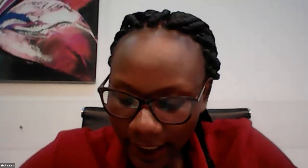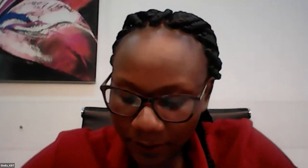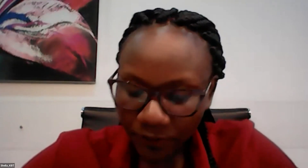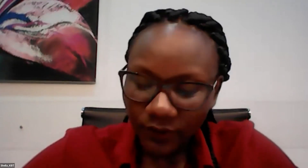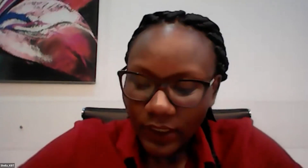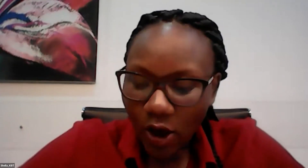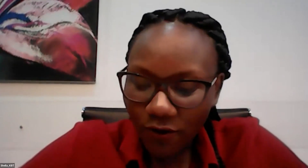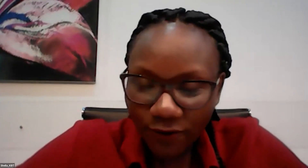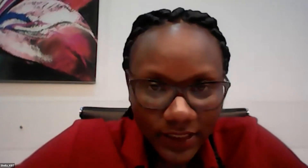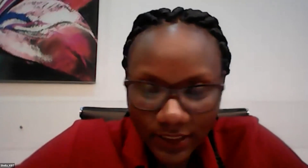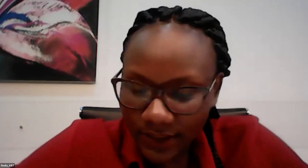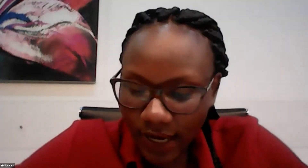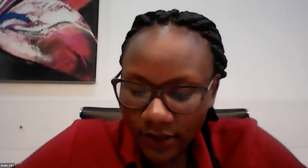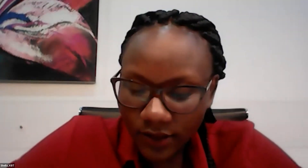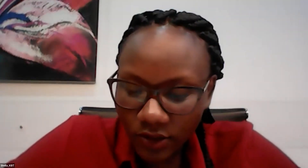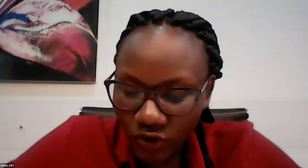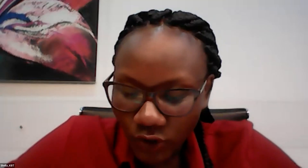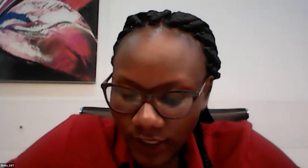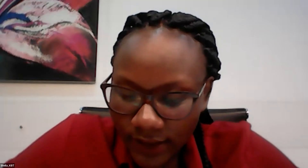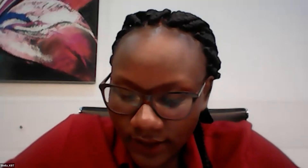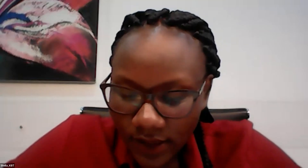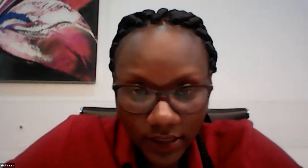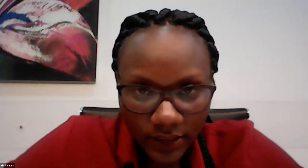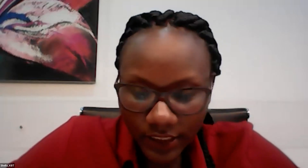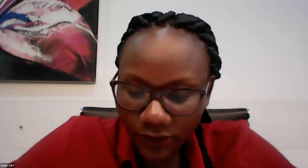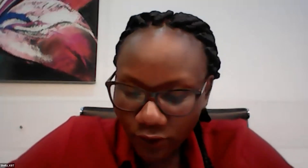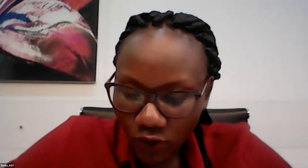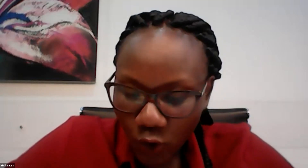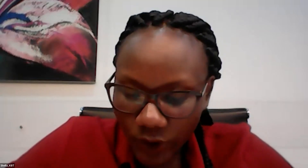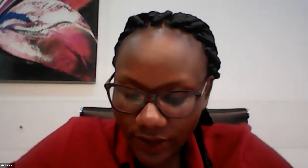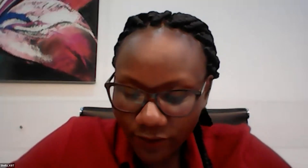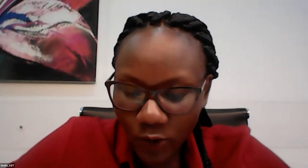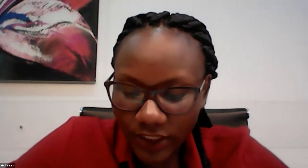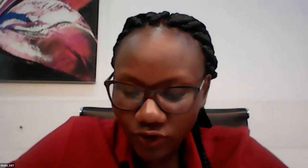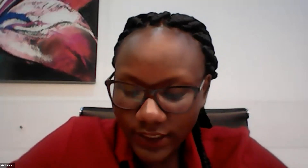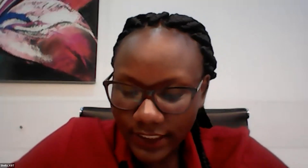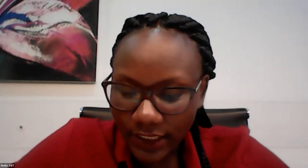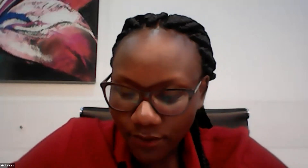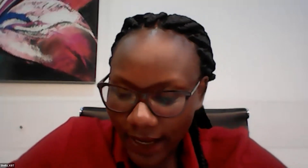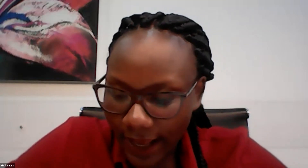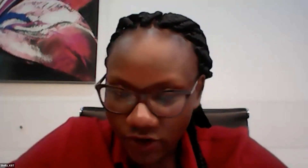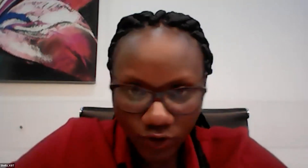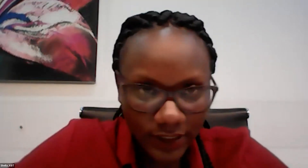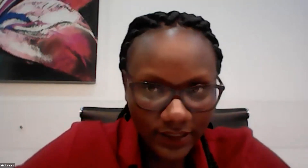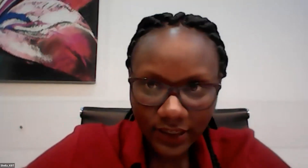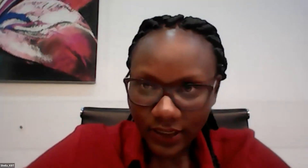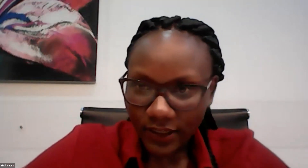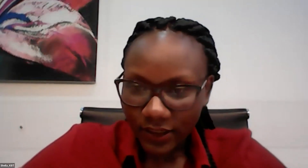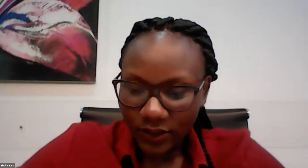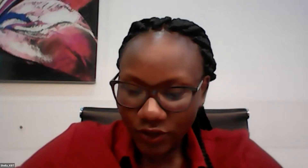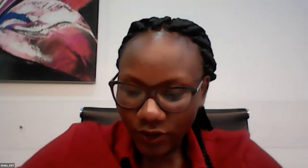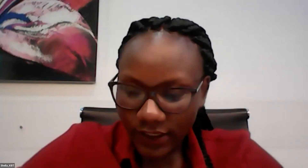the time. Our first judge is Jonas Tesfu, who is the founding trustee, Pangea